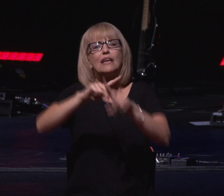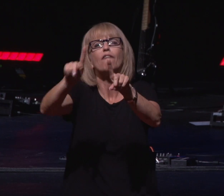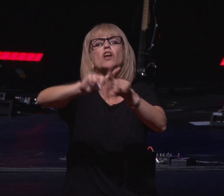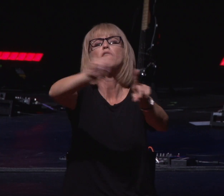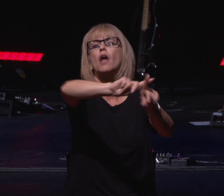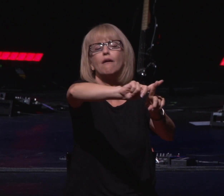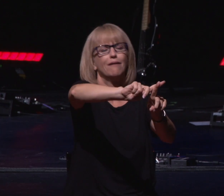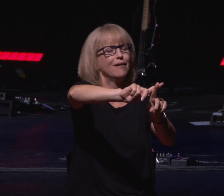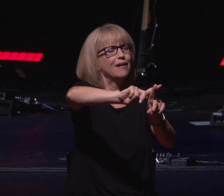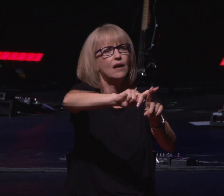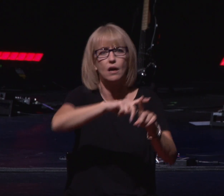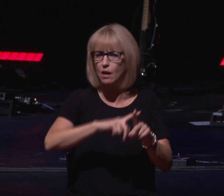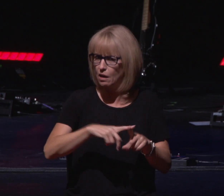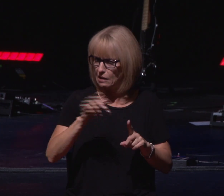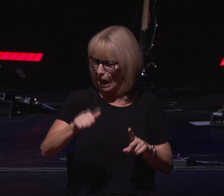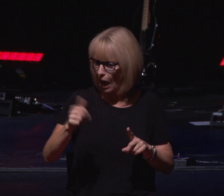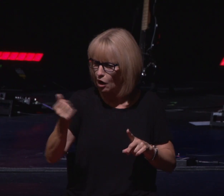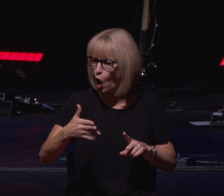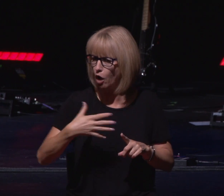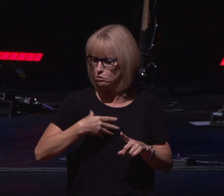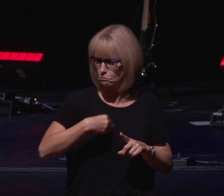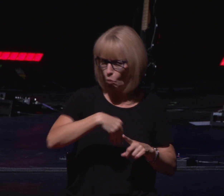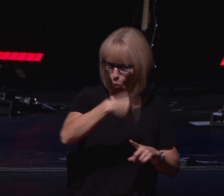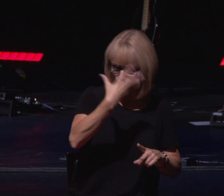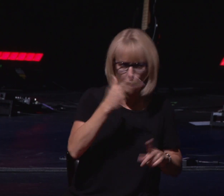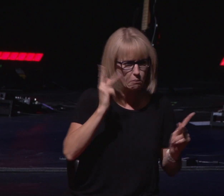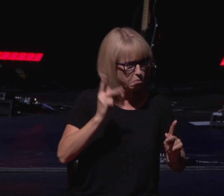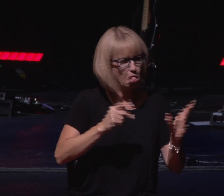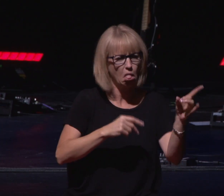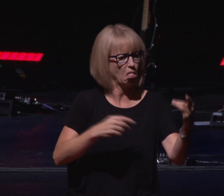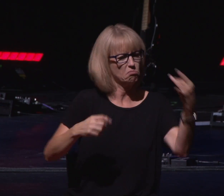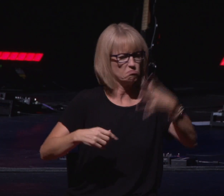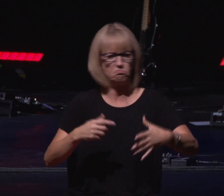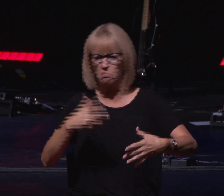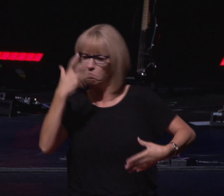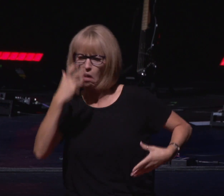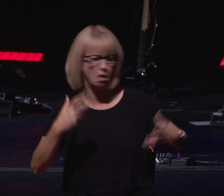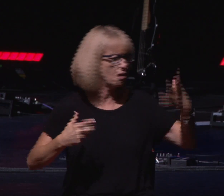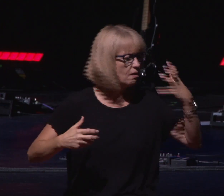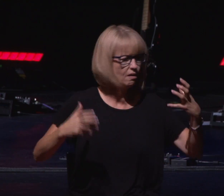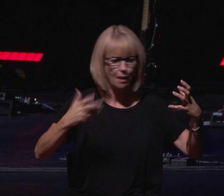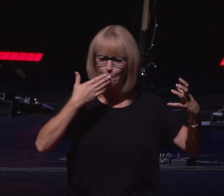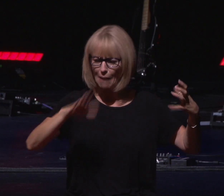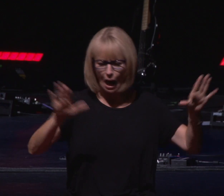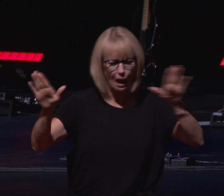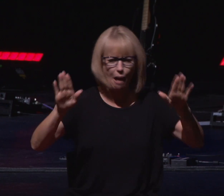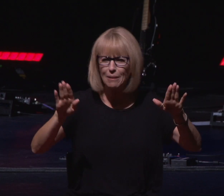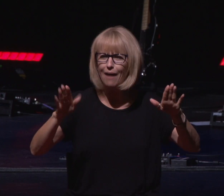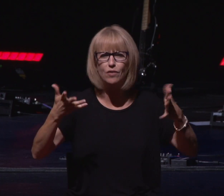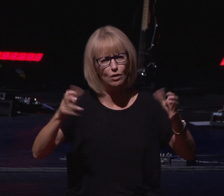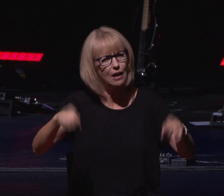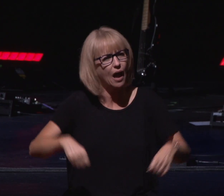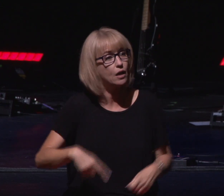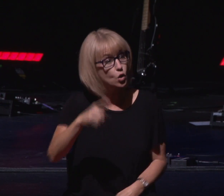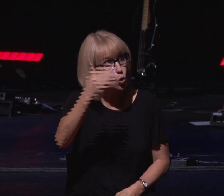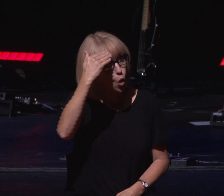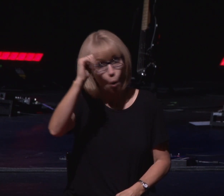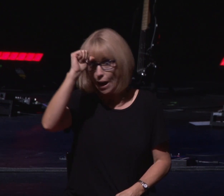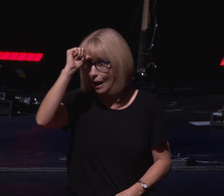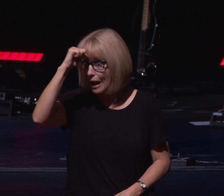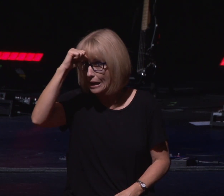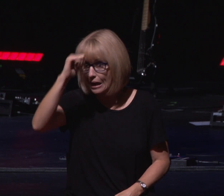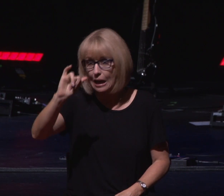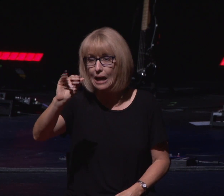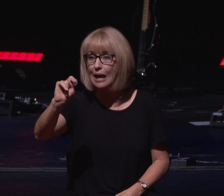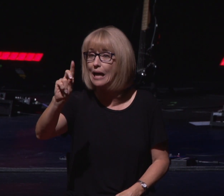lot of dislike and harsh emotions and even bad actions come out of those. You go to India, we've been there a few times on